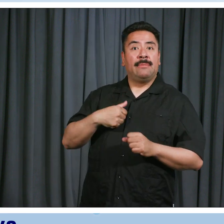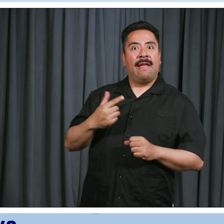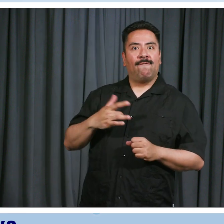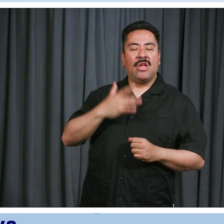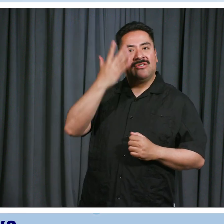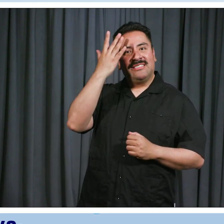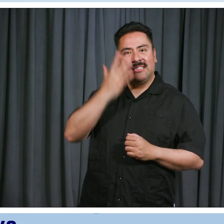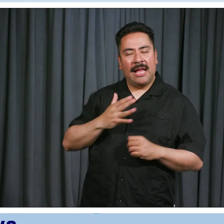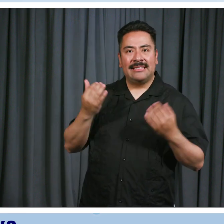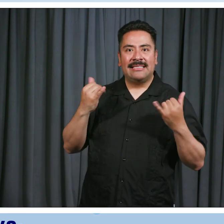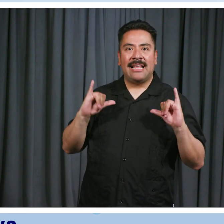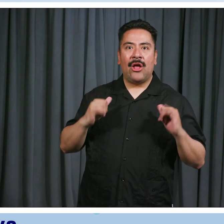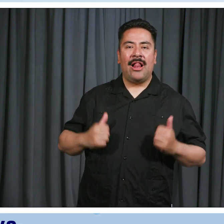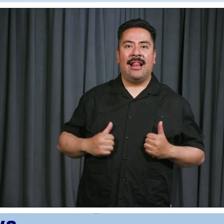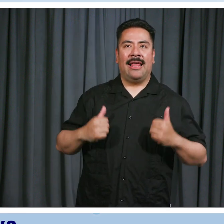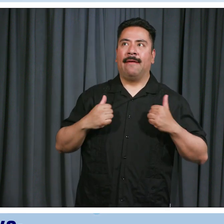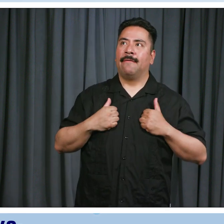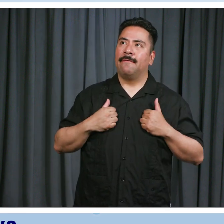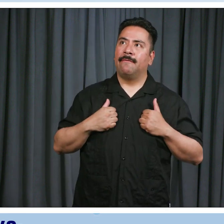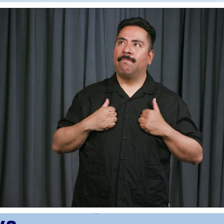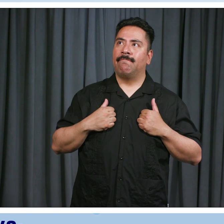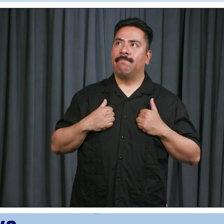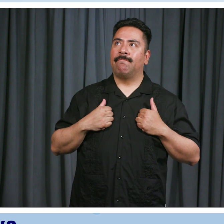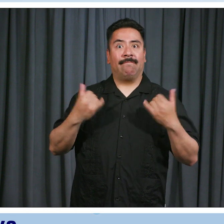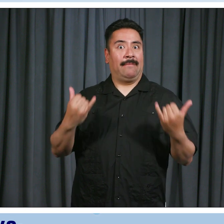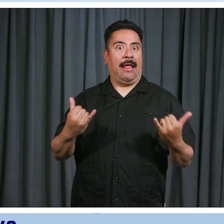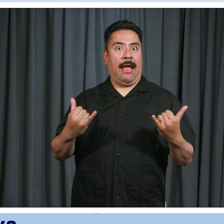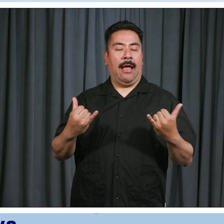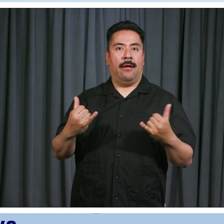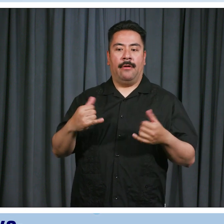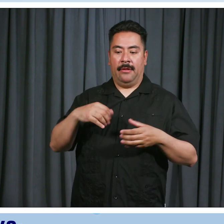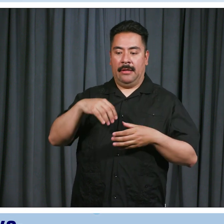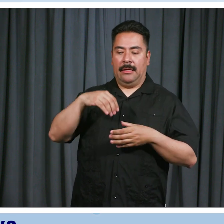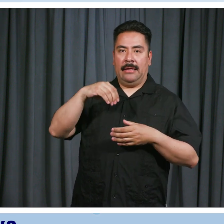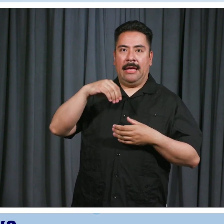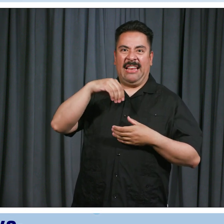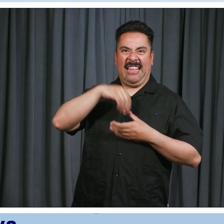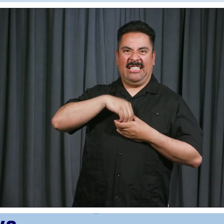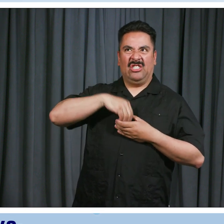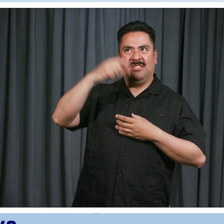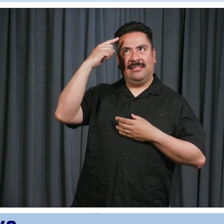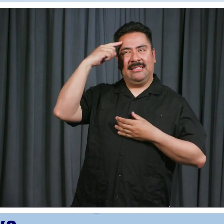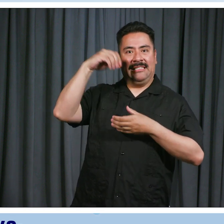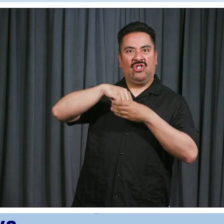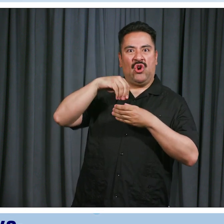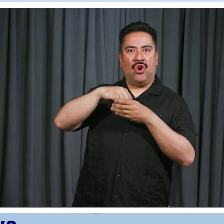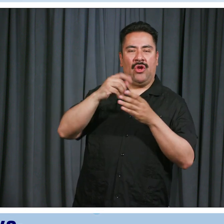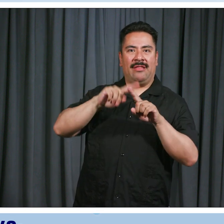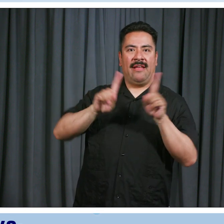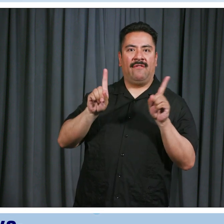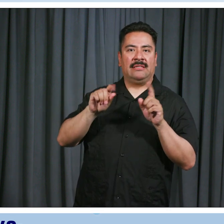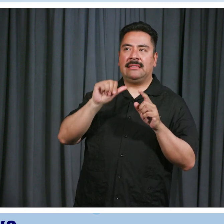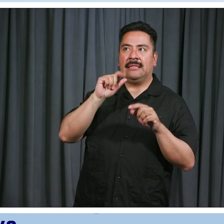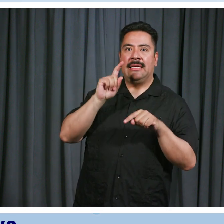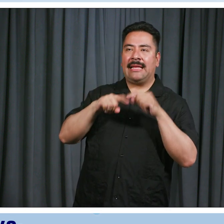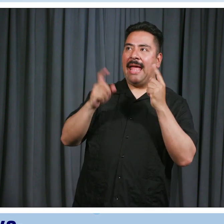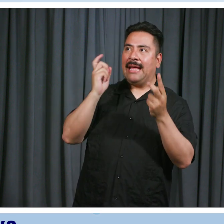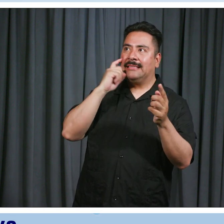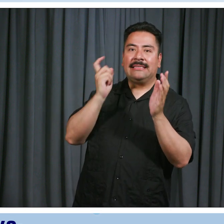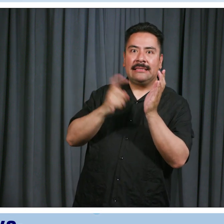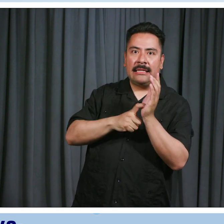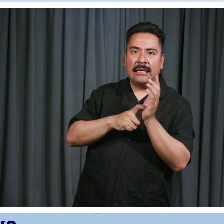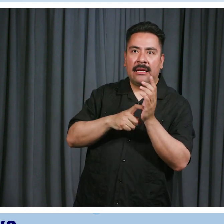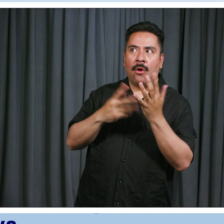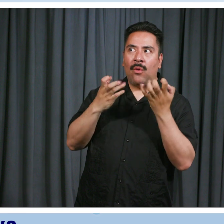that we still live in a place where an internal difference that isn't visible, we want to keep hiding